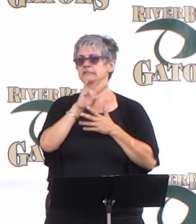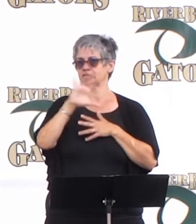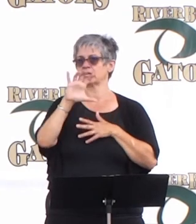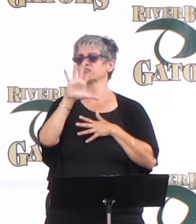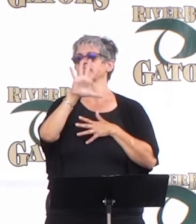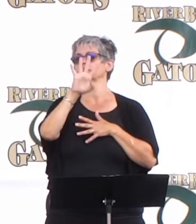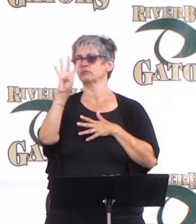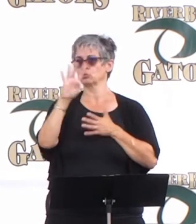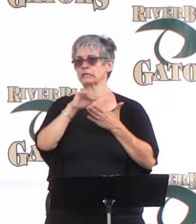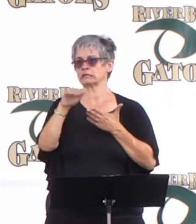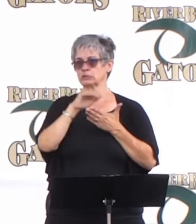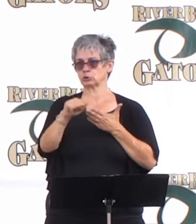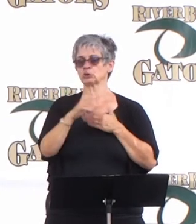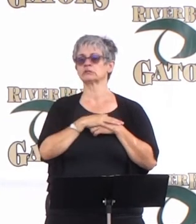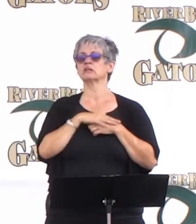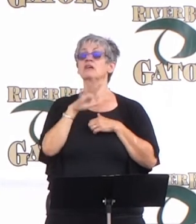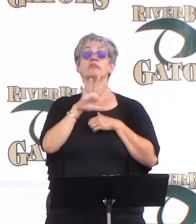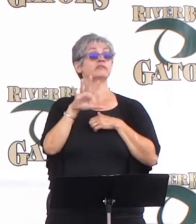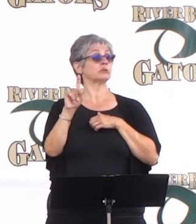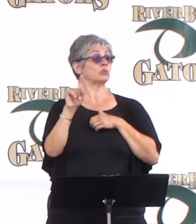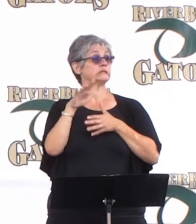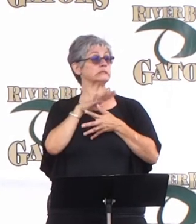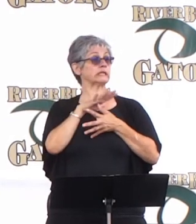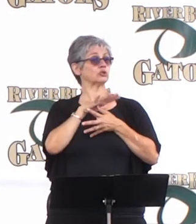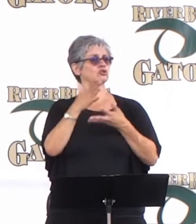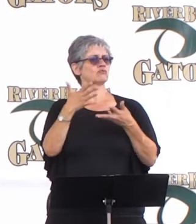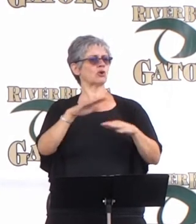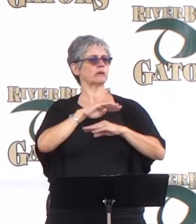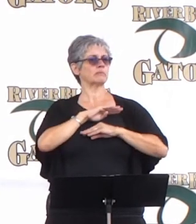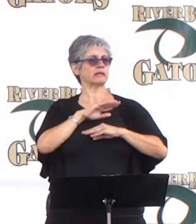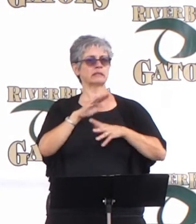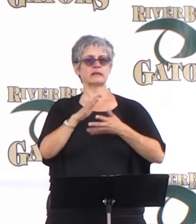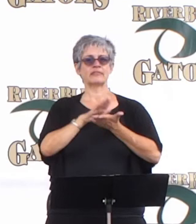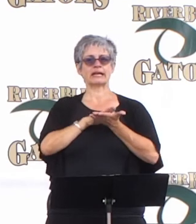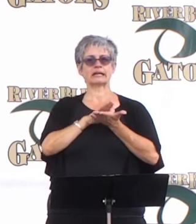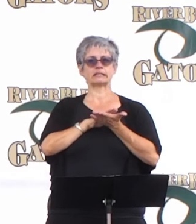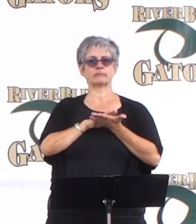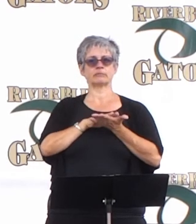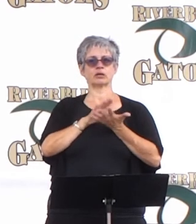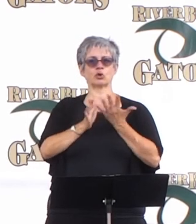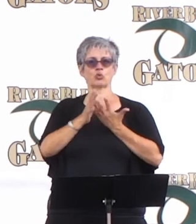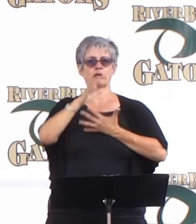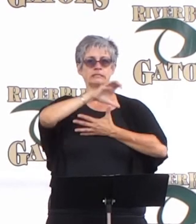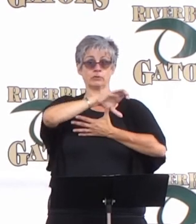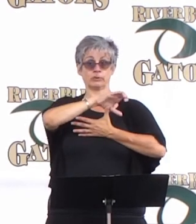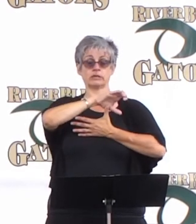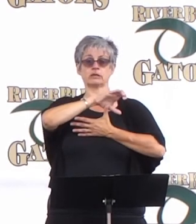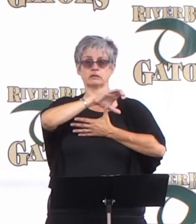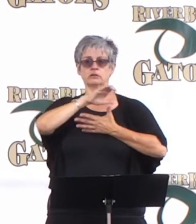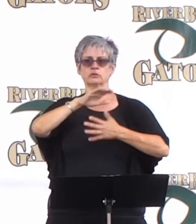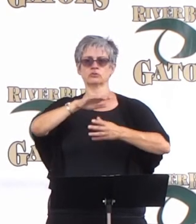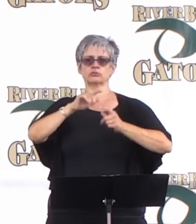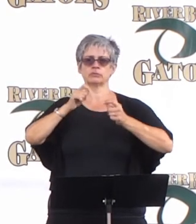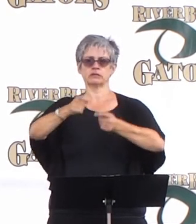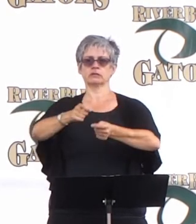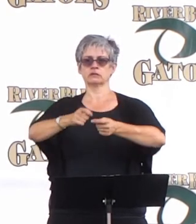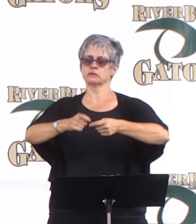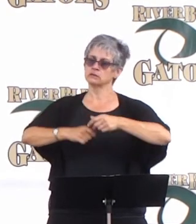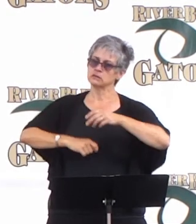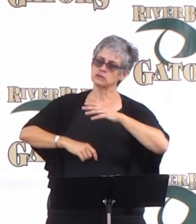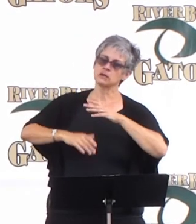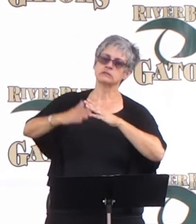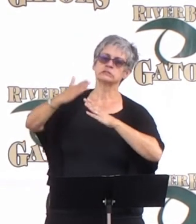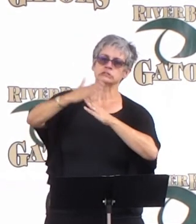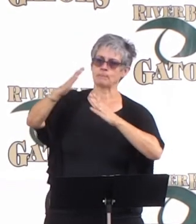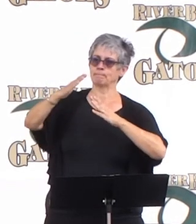$247,754. There are 51 seniors who have already met the academic criteria to be awarded the highest state lottery-funded scholarship,